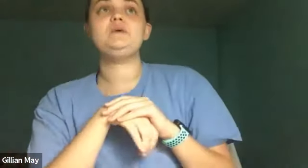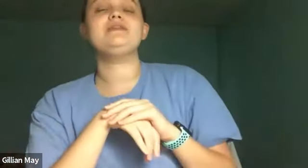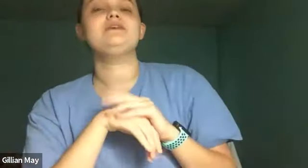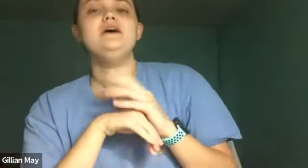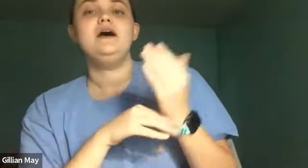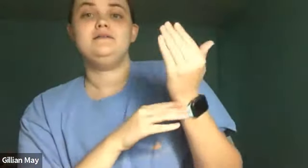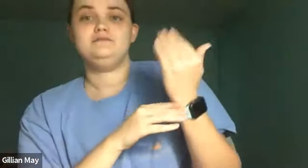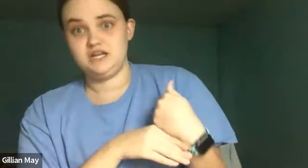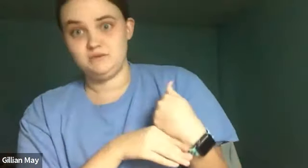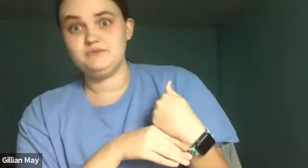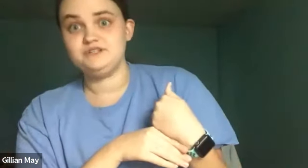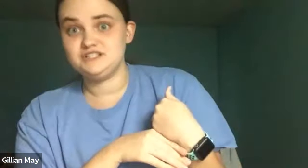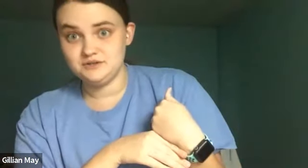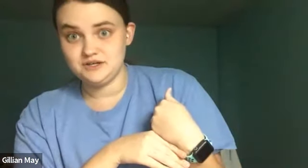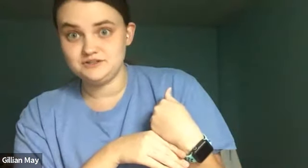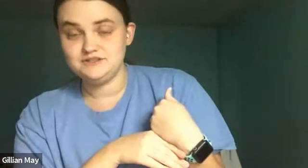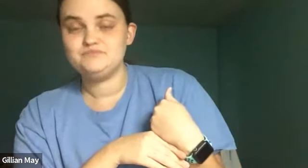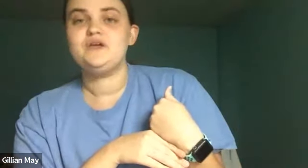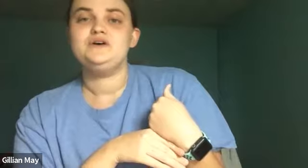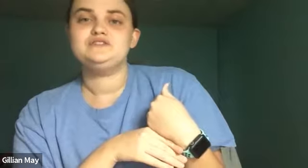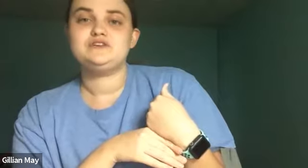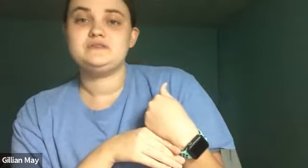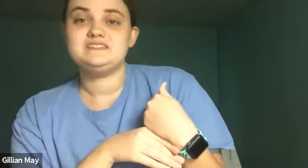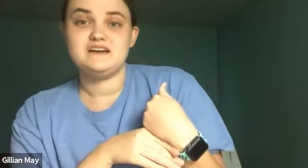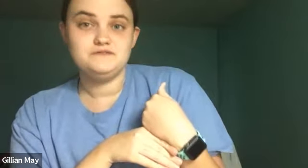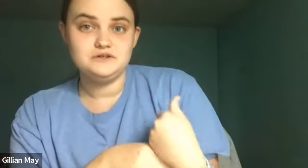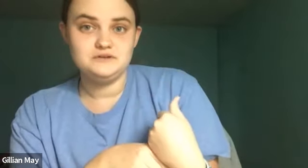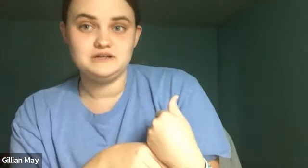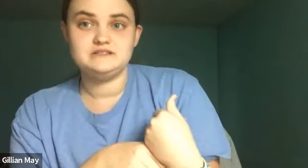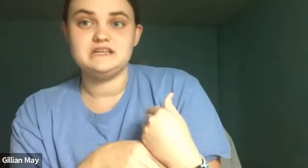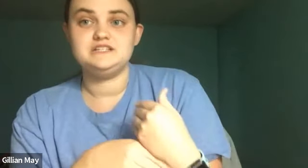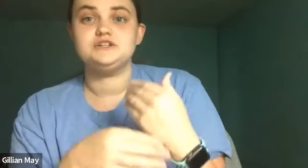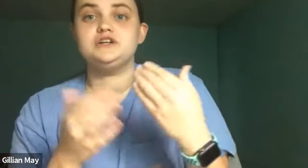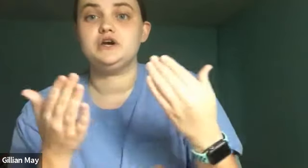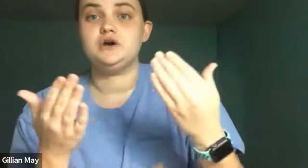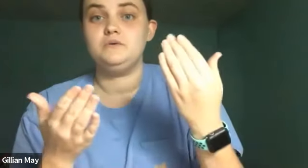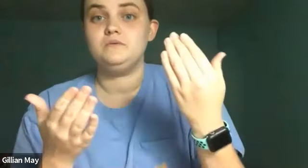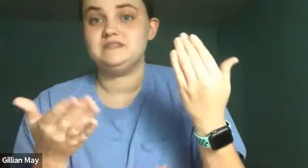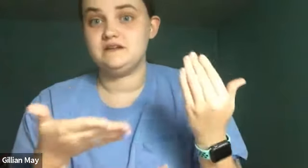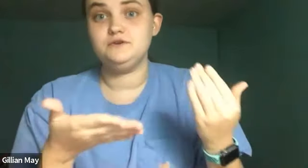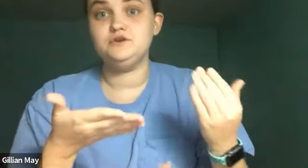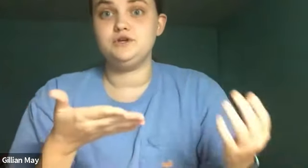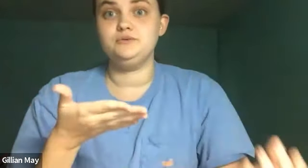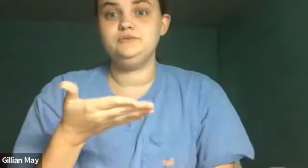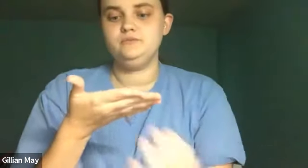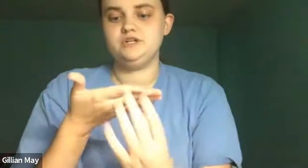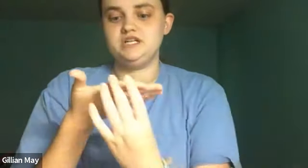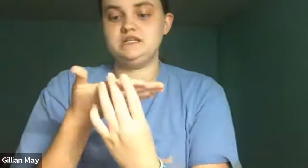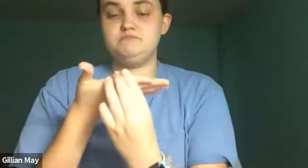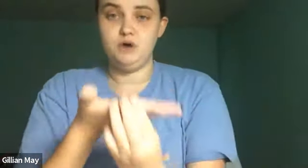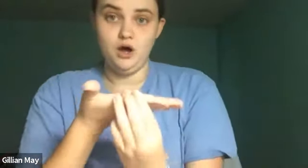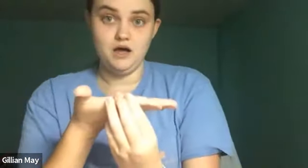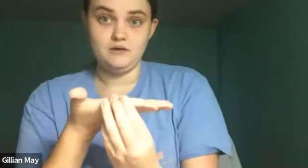with January, which is New Year's. So the sign for New Year's is you're gonna go, the sign for new, which is palm up.